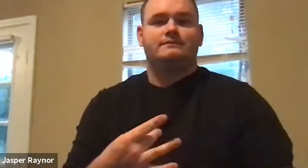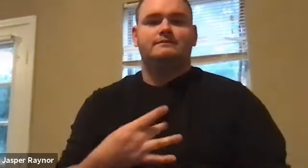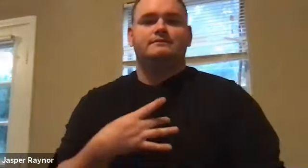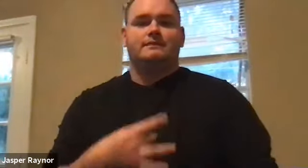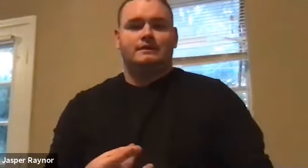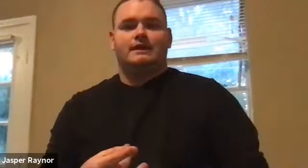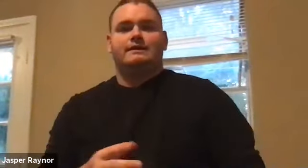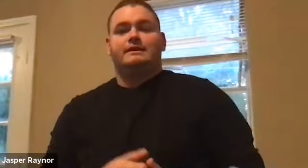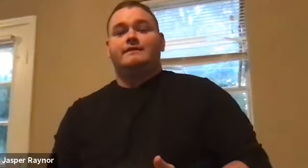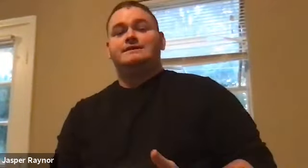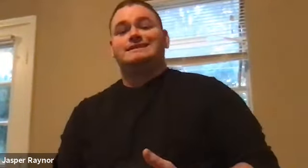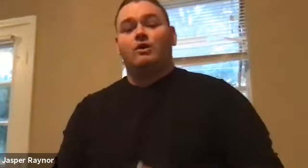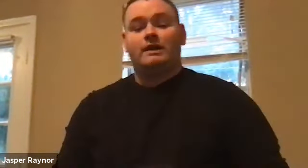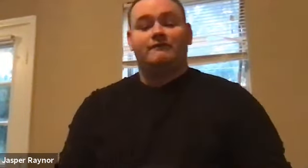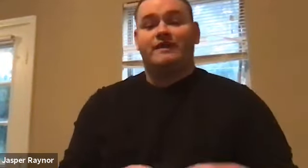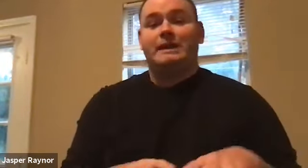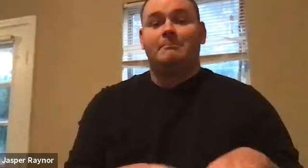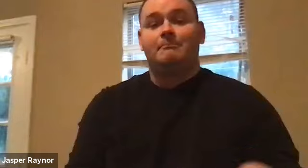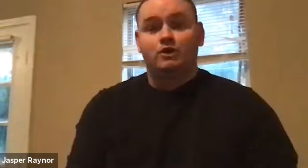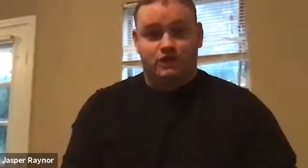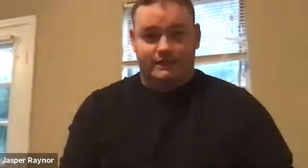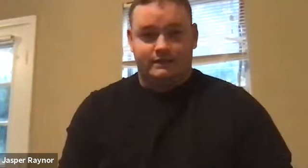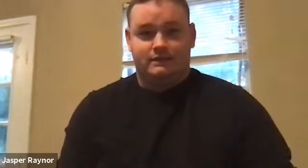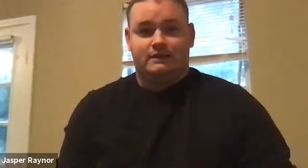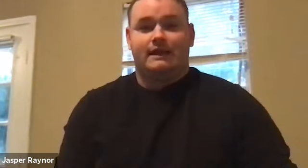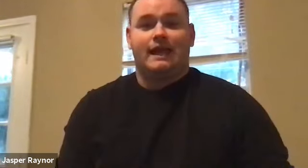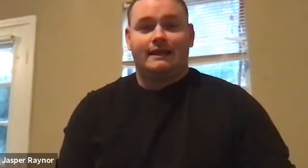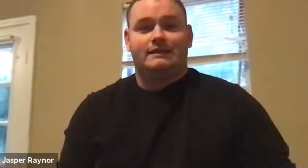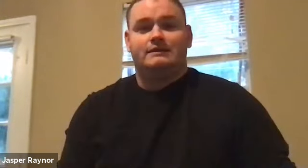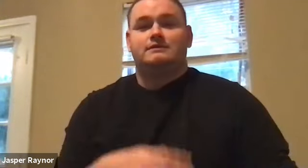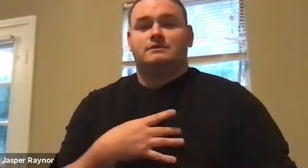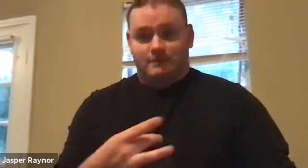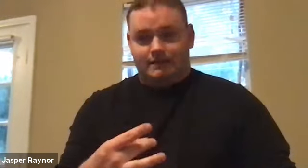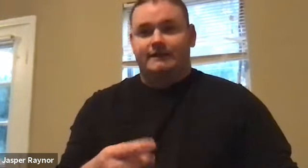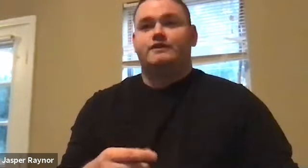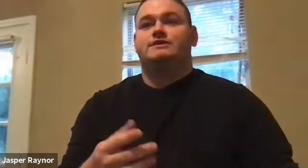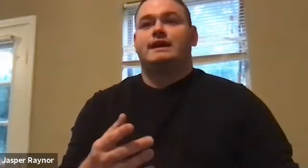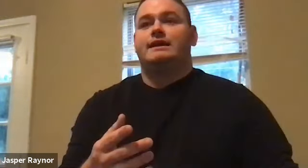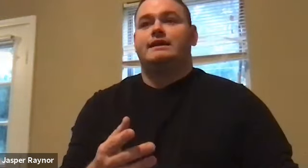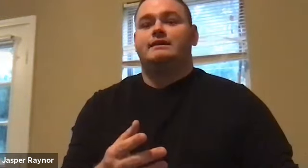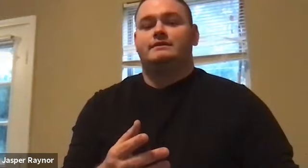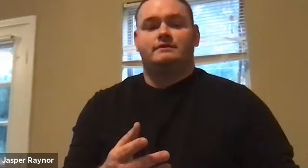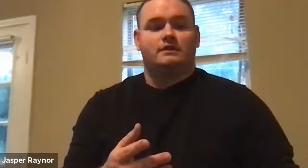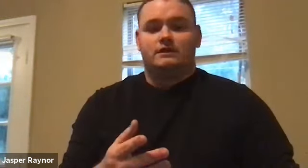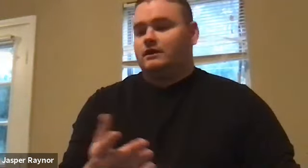Right. And this is only for the motion, like. if you're saying,